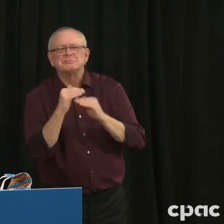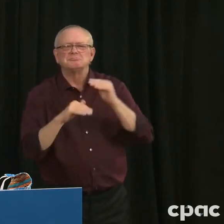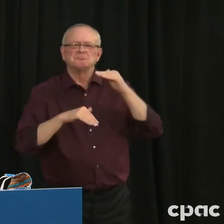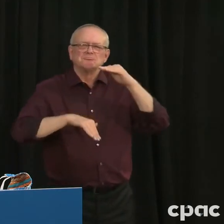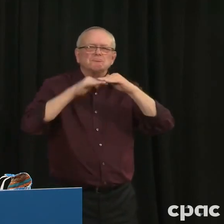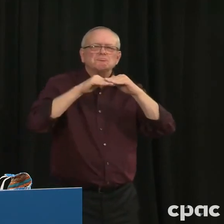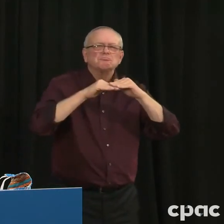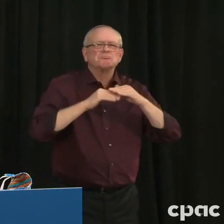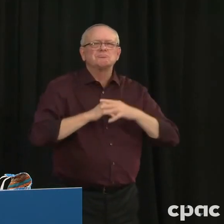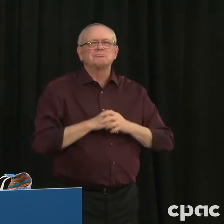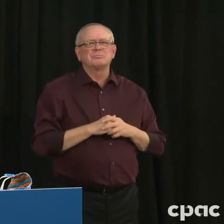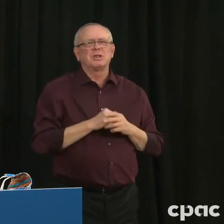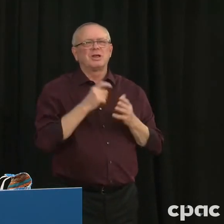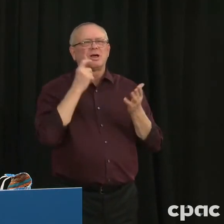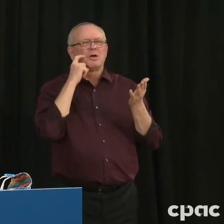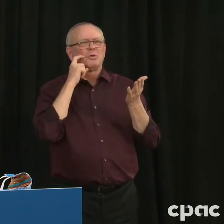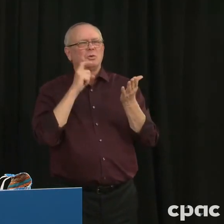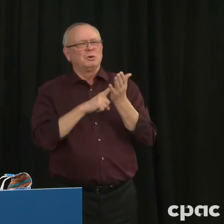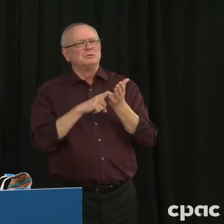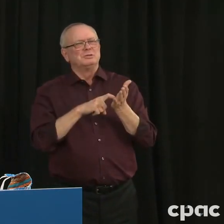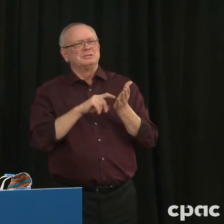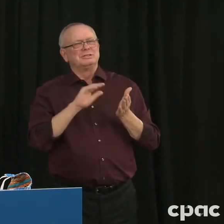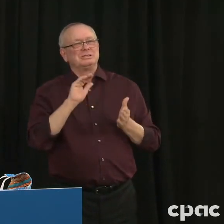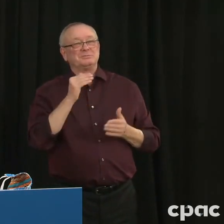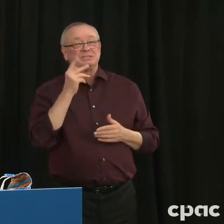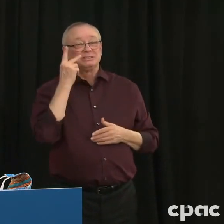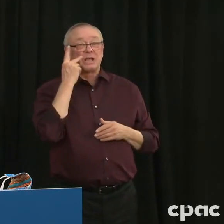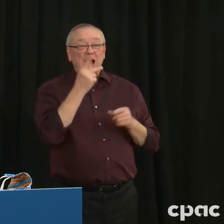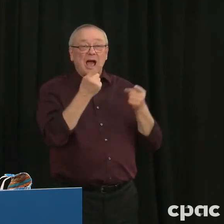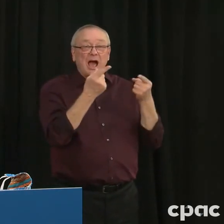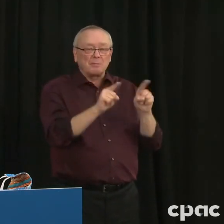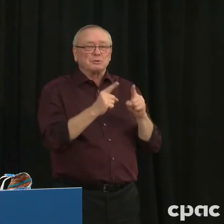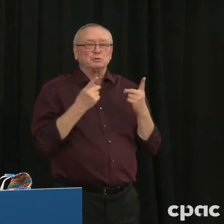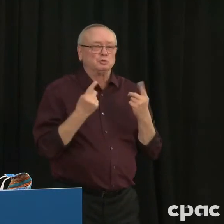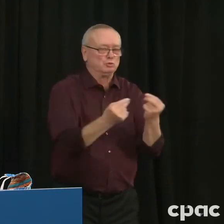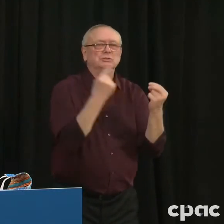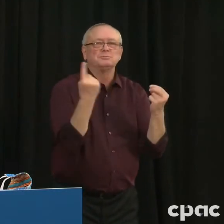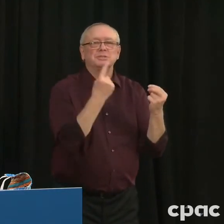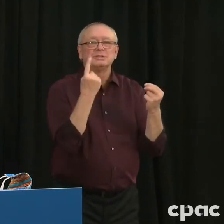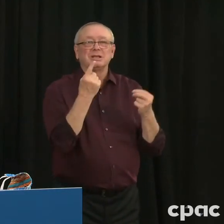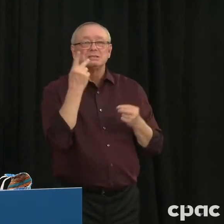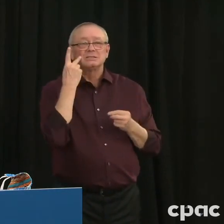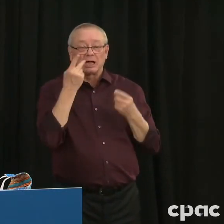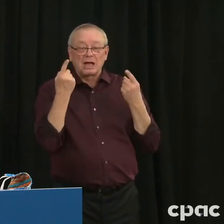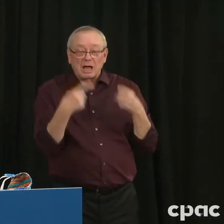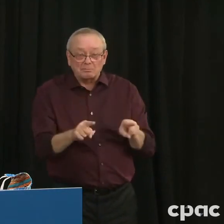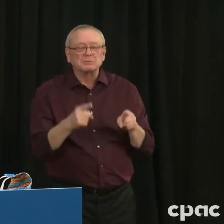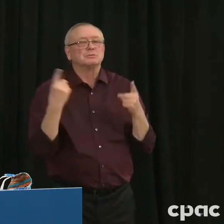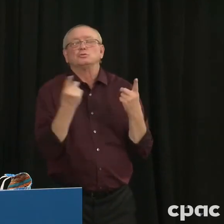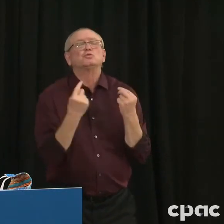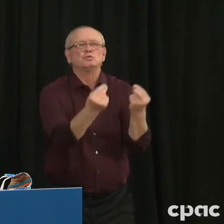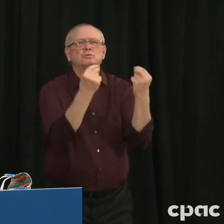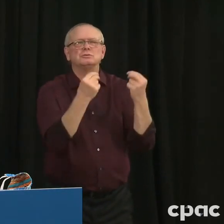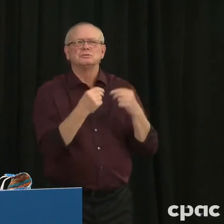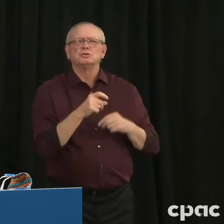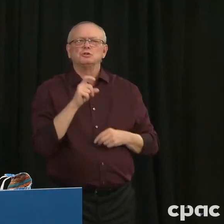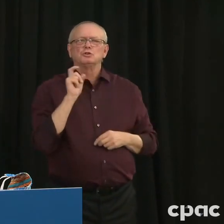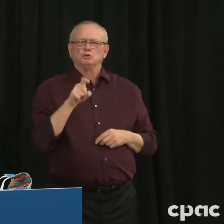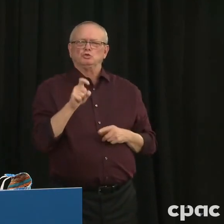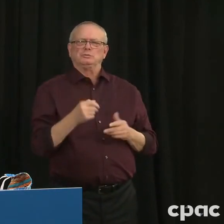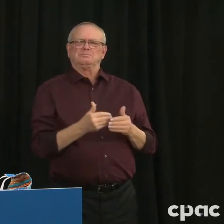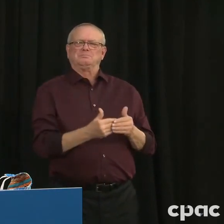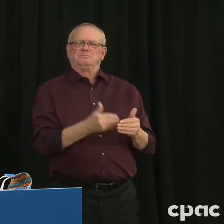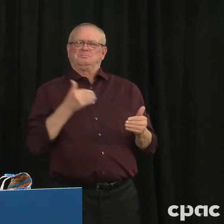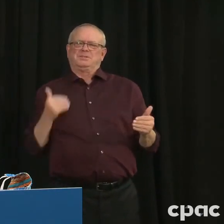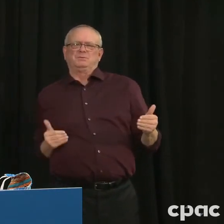know now, the rise in cases over the last few weeks, should Alberta have been more